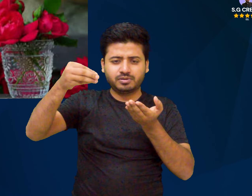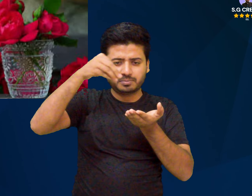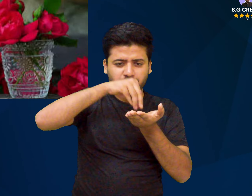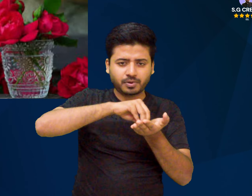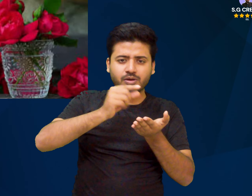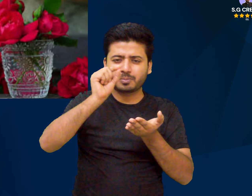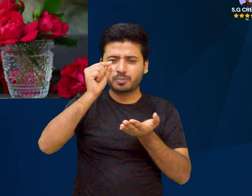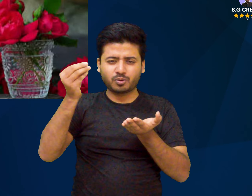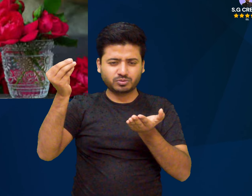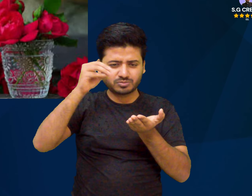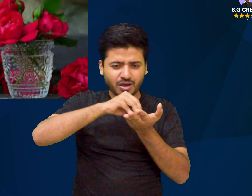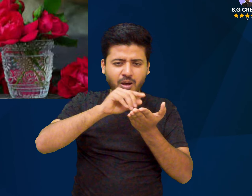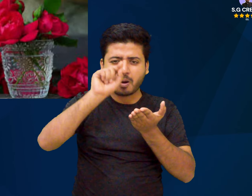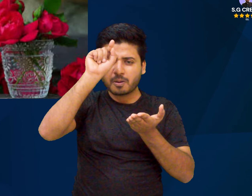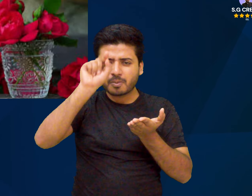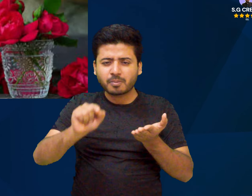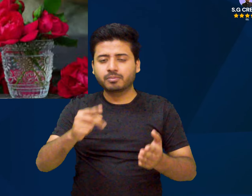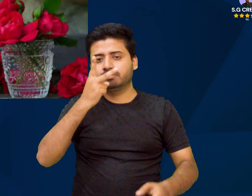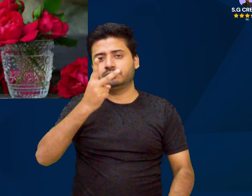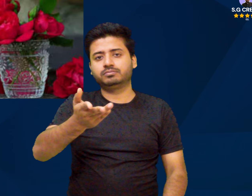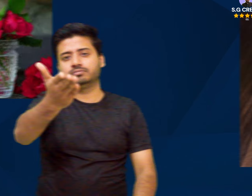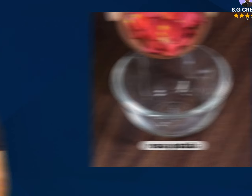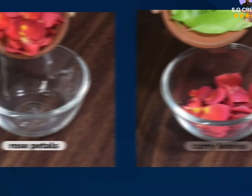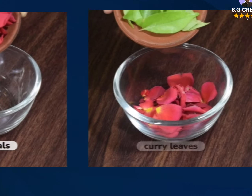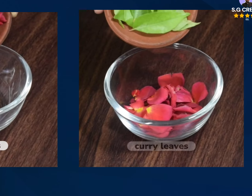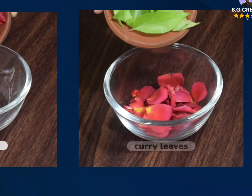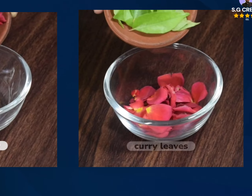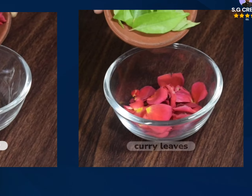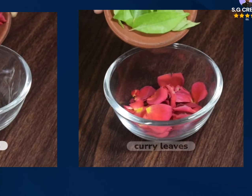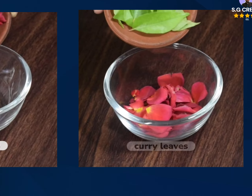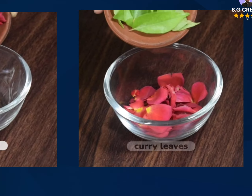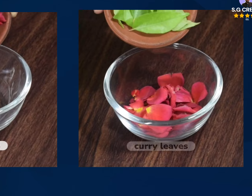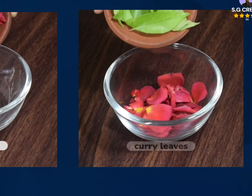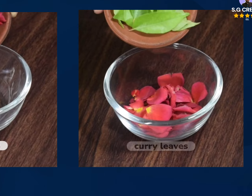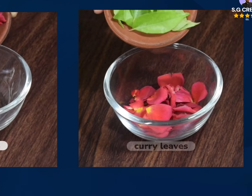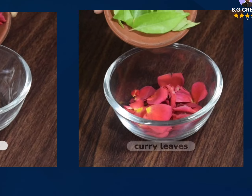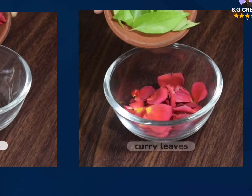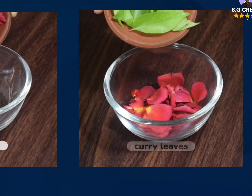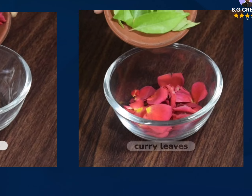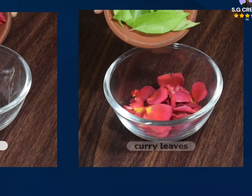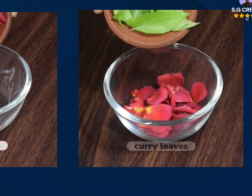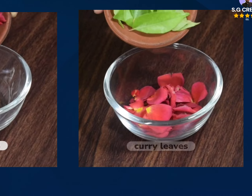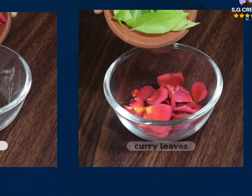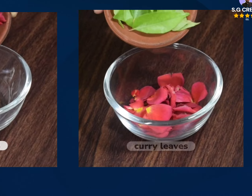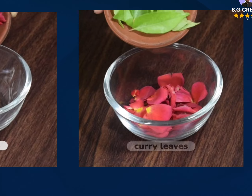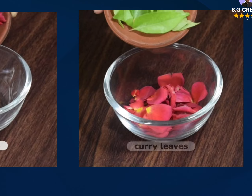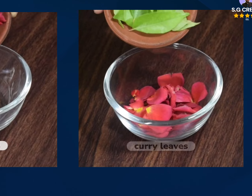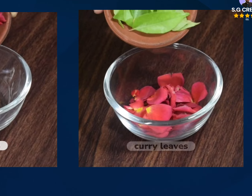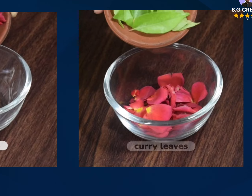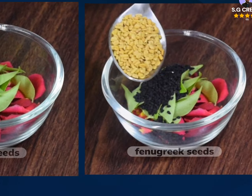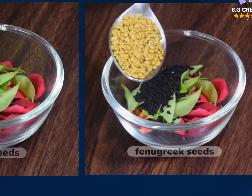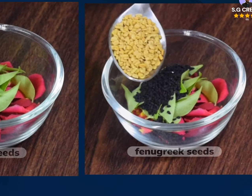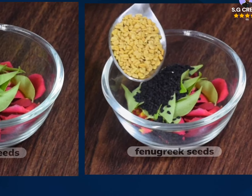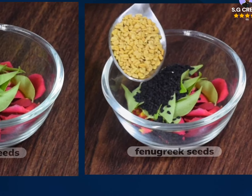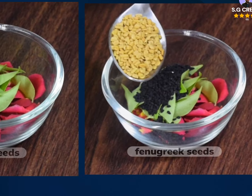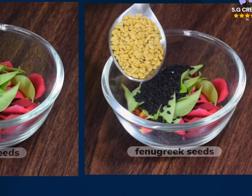containing rose water can soothe the scalp and address issues that might hinder growth, such as dryness and irritation. For extreme hair